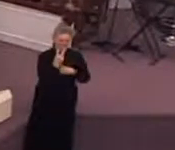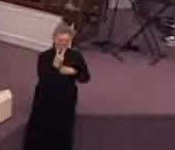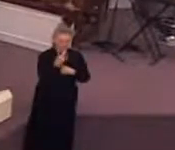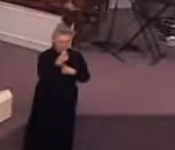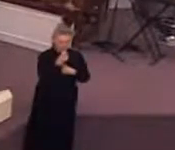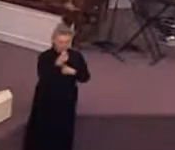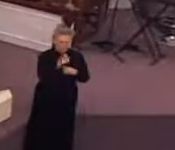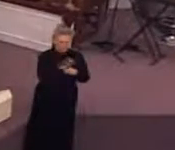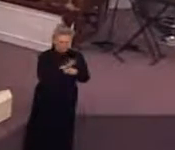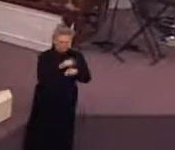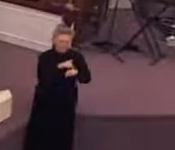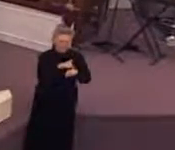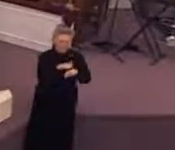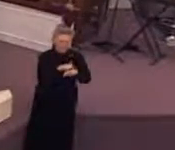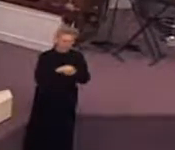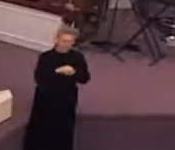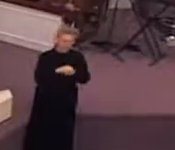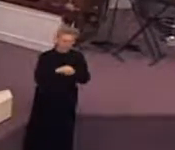who has the time?